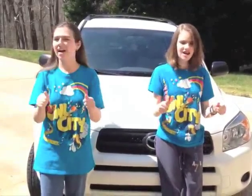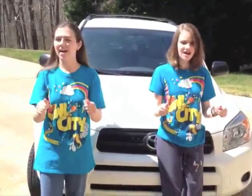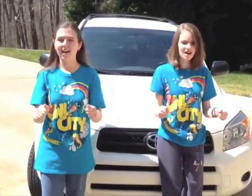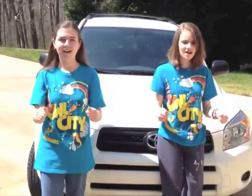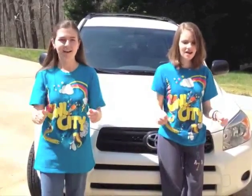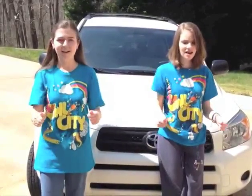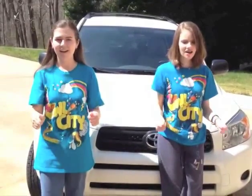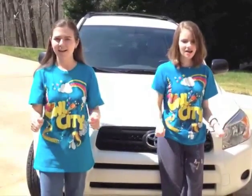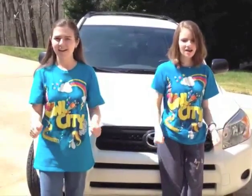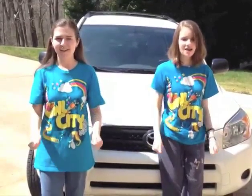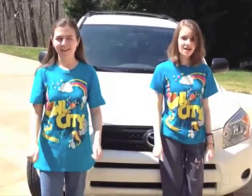deny